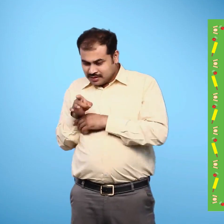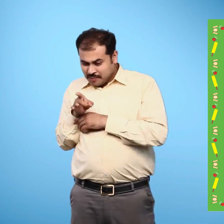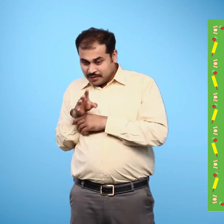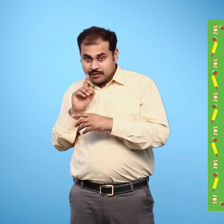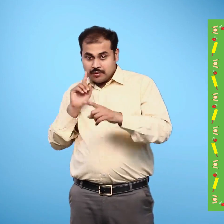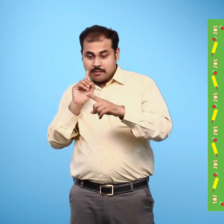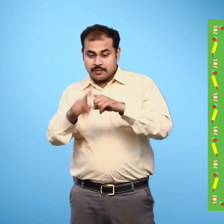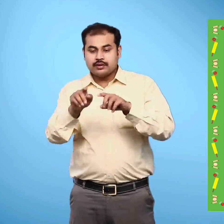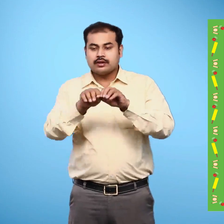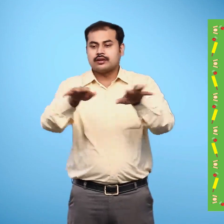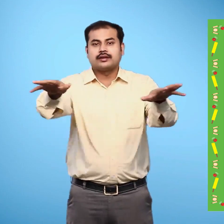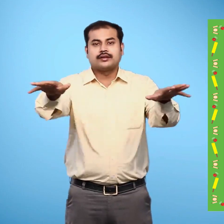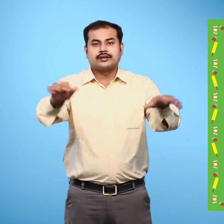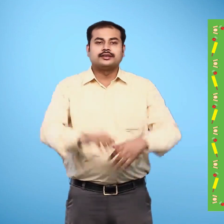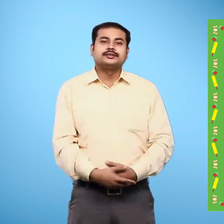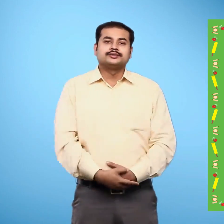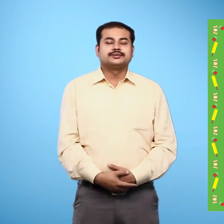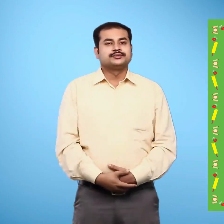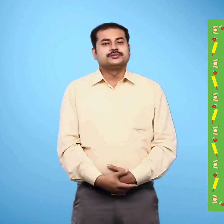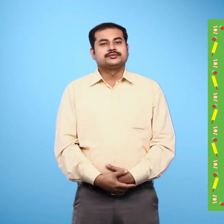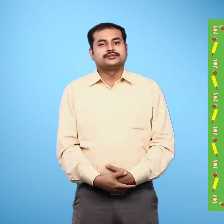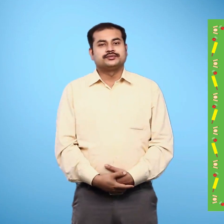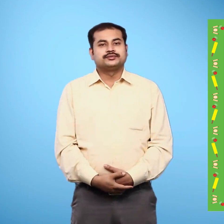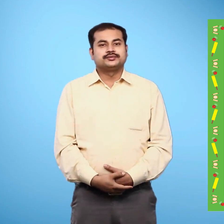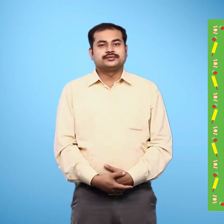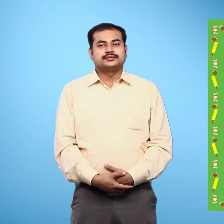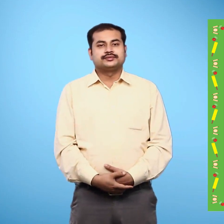center in the beginning of the game to pocket them.